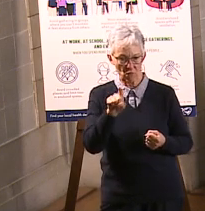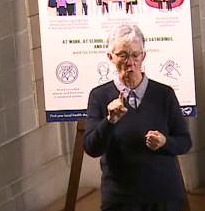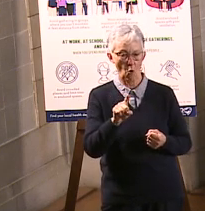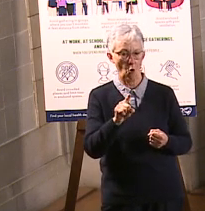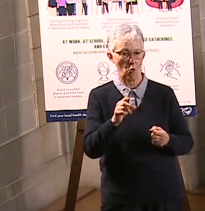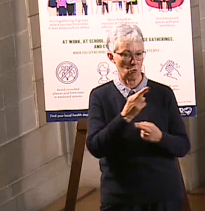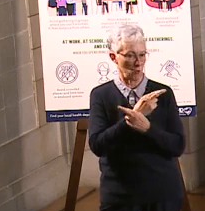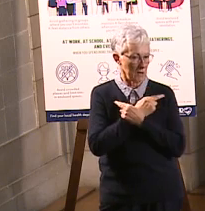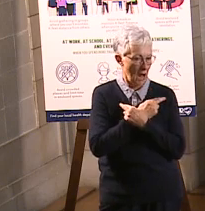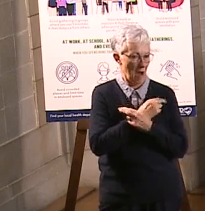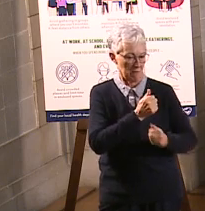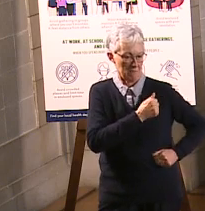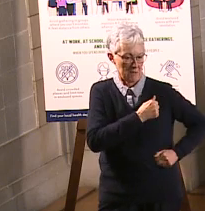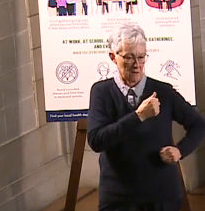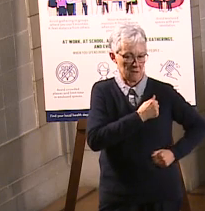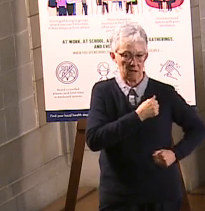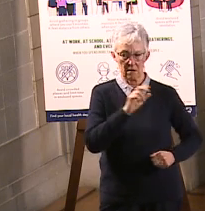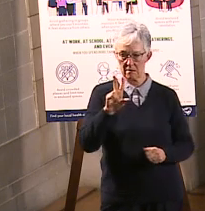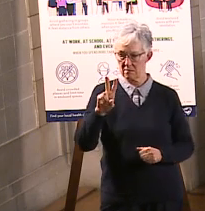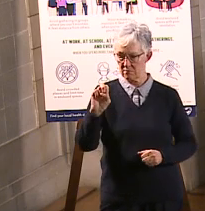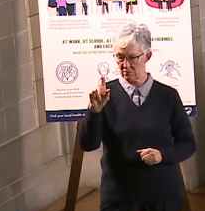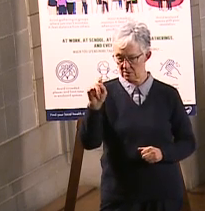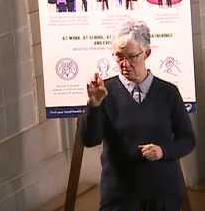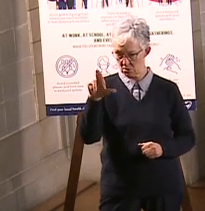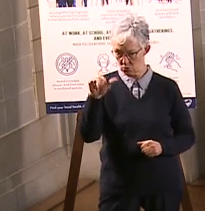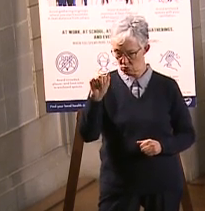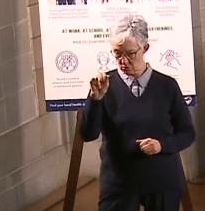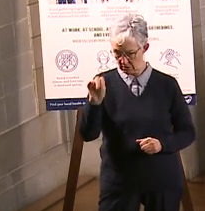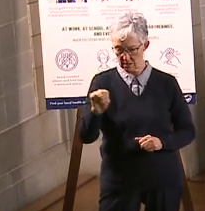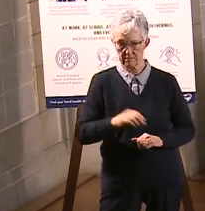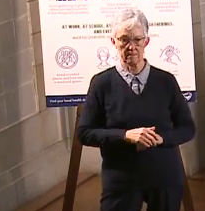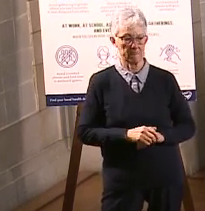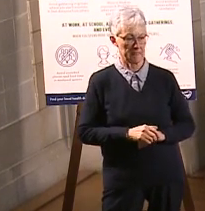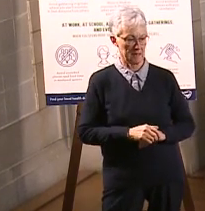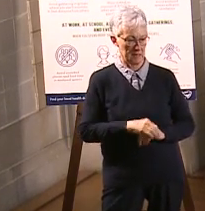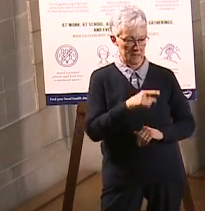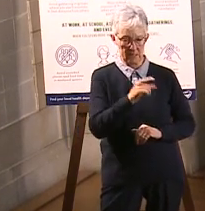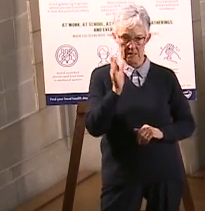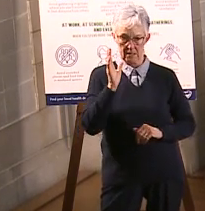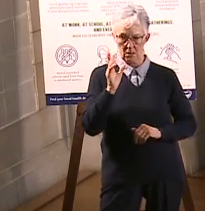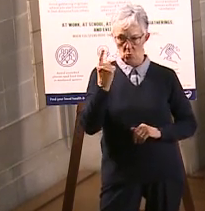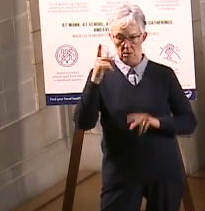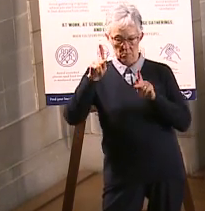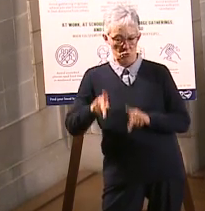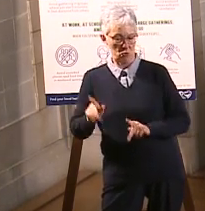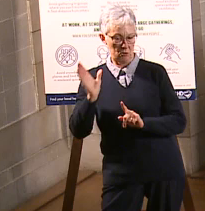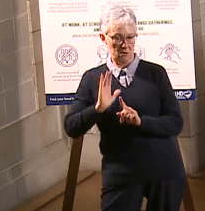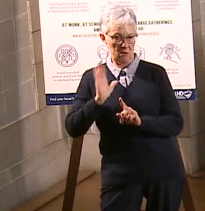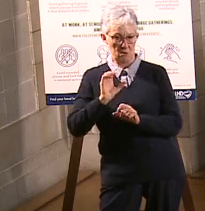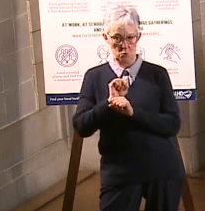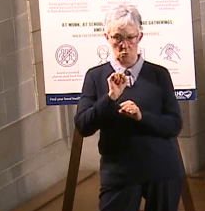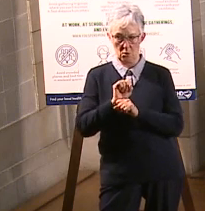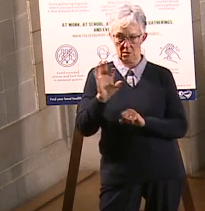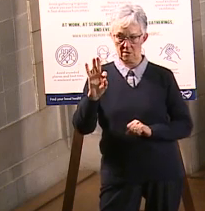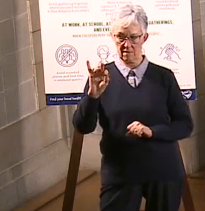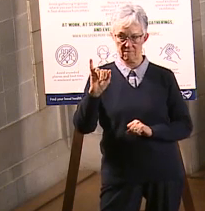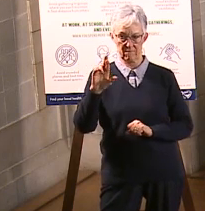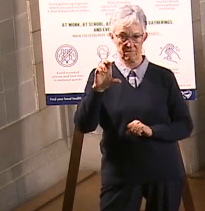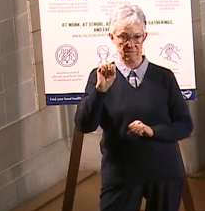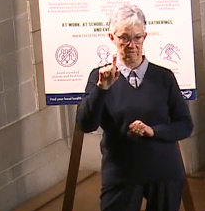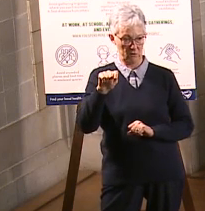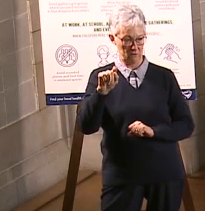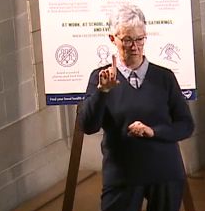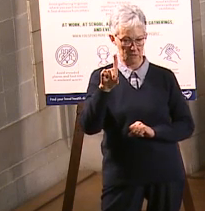You may know that Ed Toner, who worked at First Data, told me that when Frank was there, he was always talking about how to